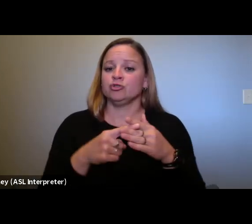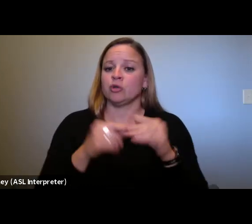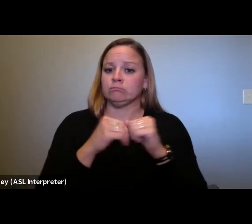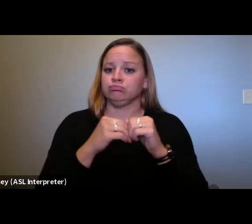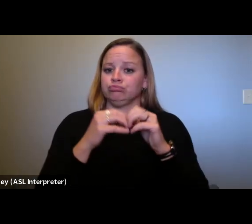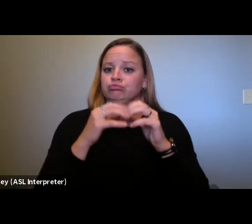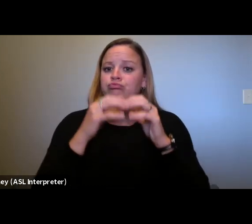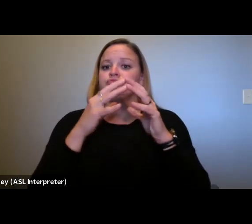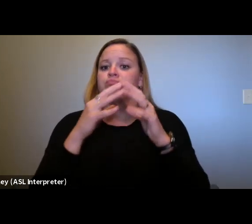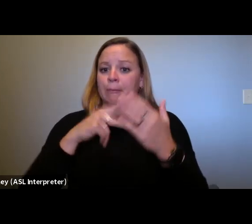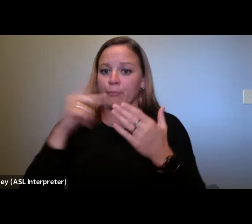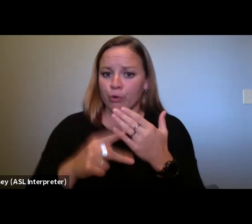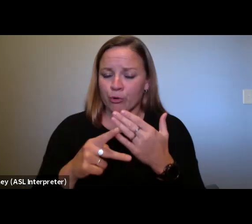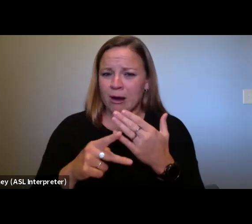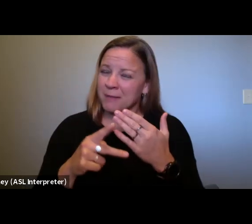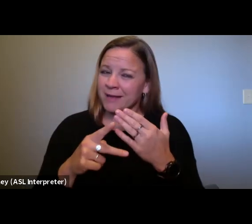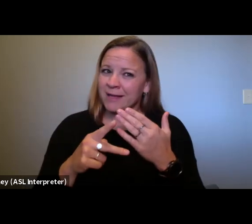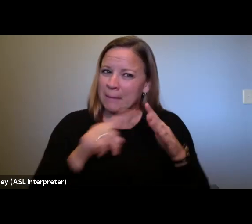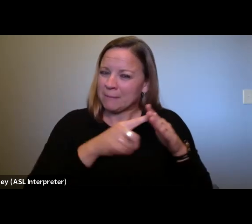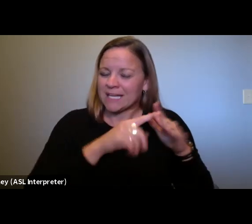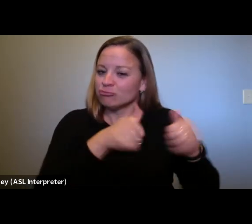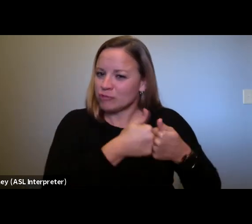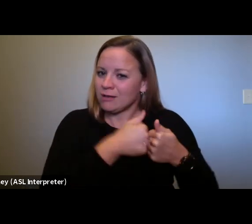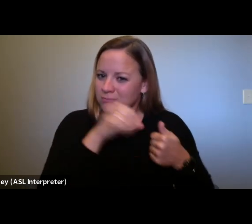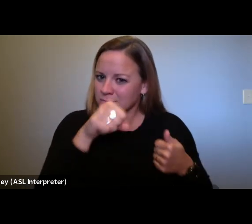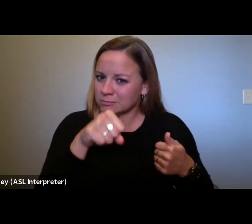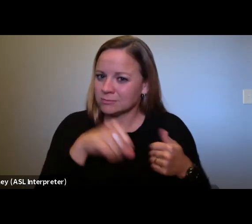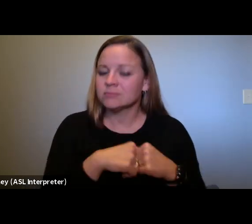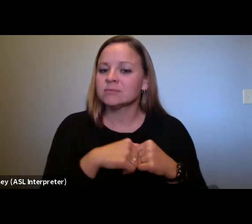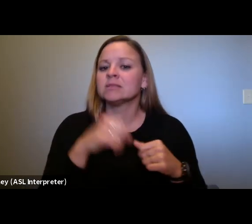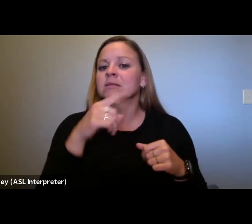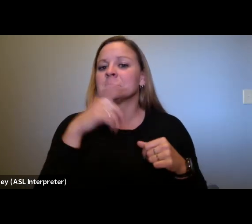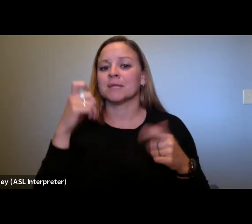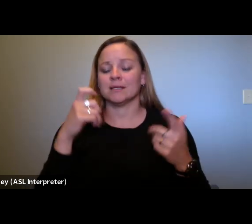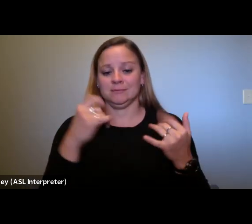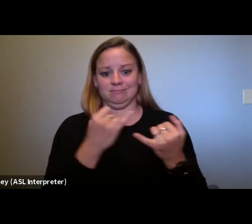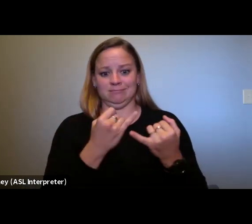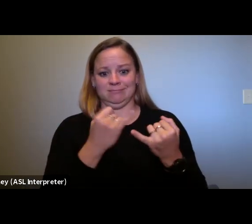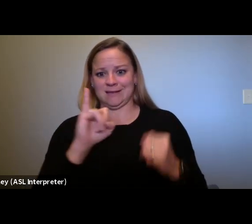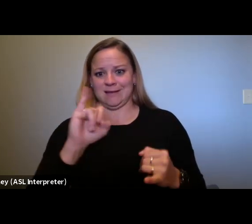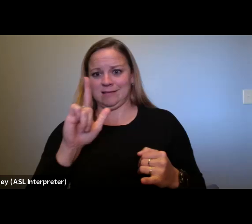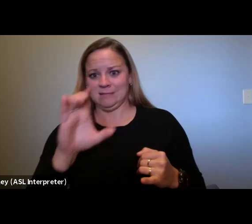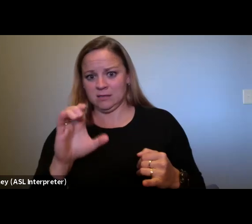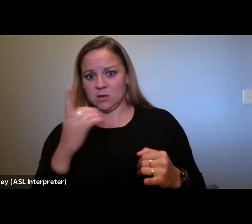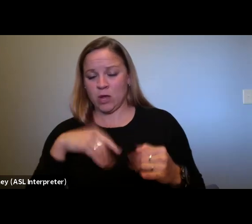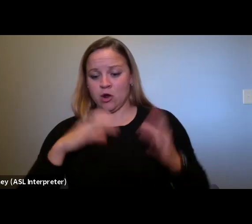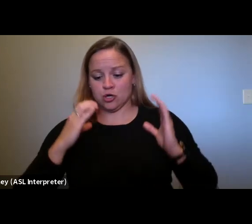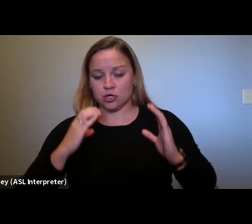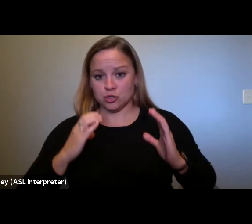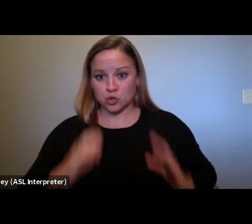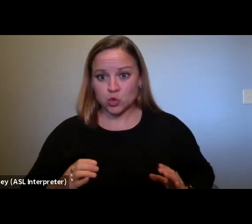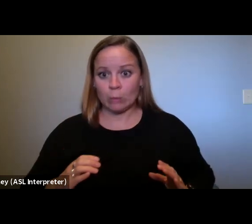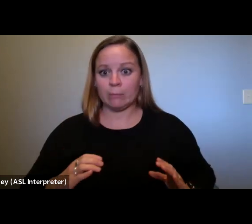was challenging at the beginning because as an independent living center, we're consumer choice, consumer